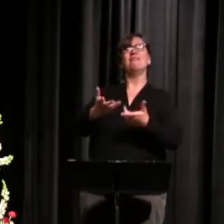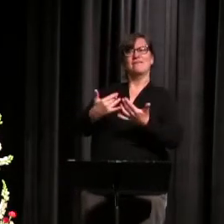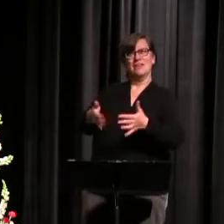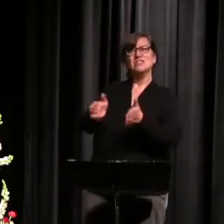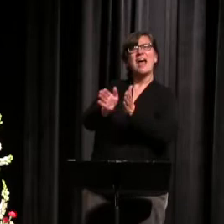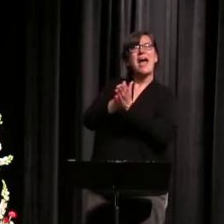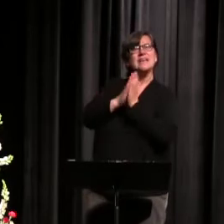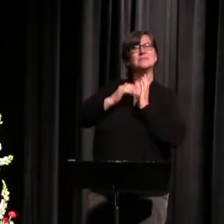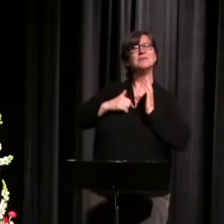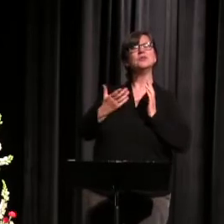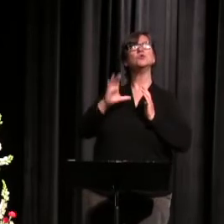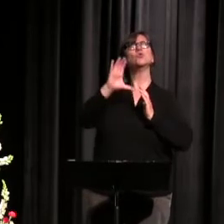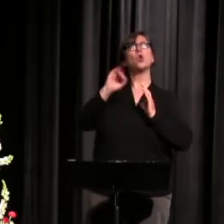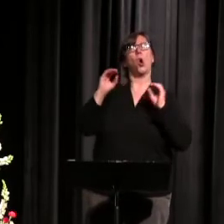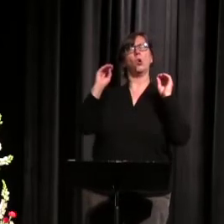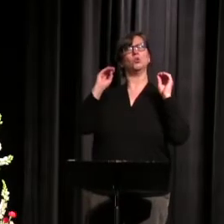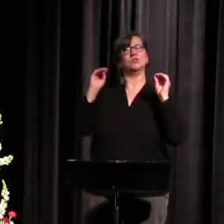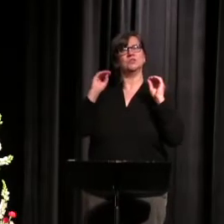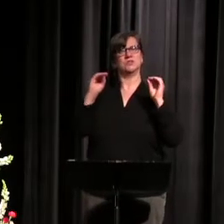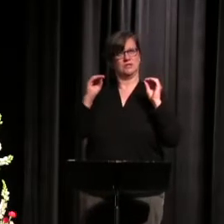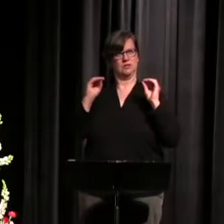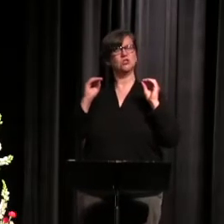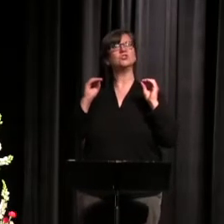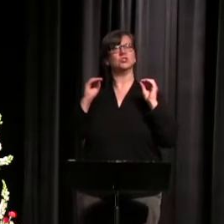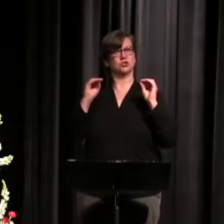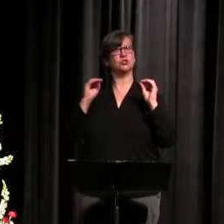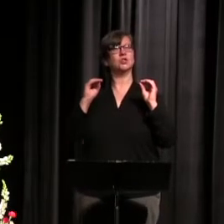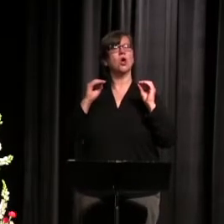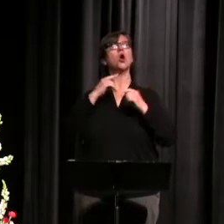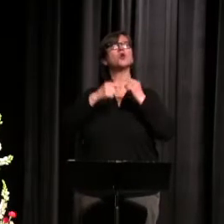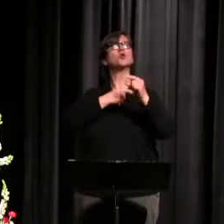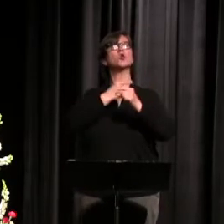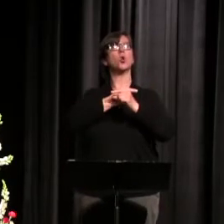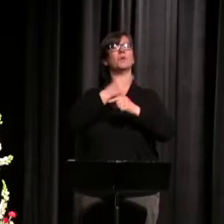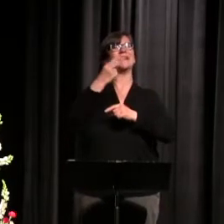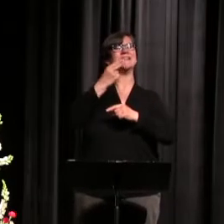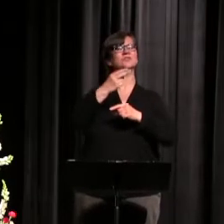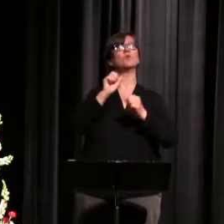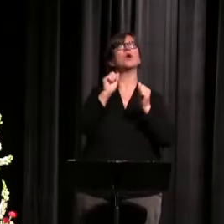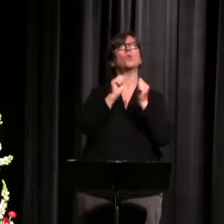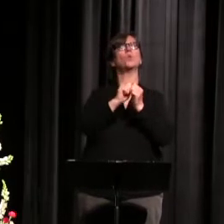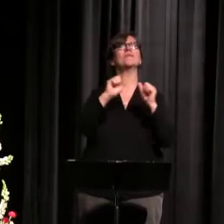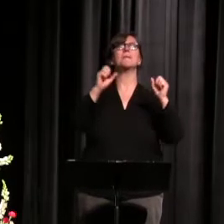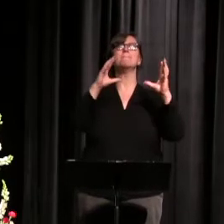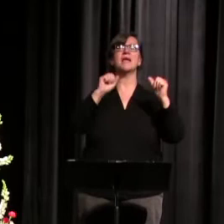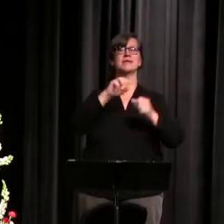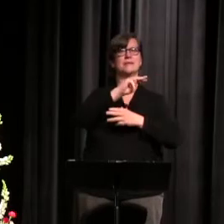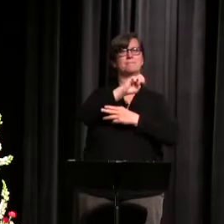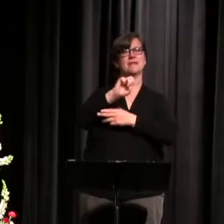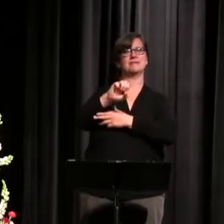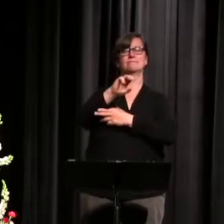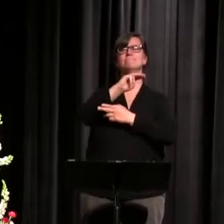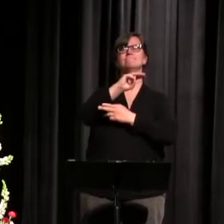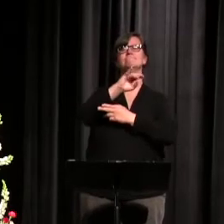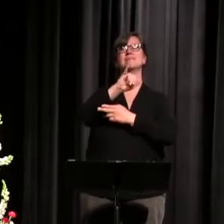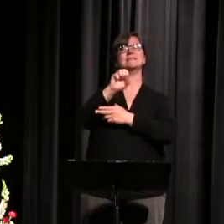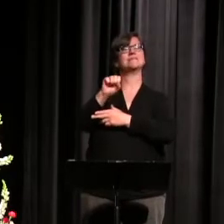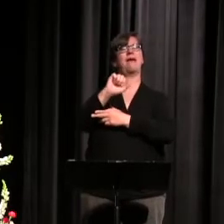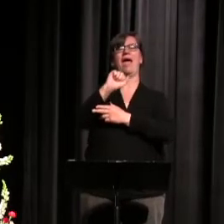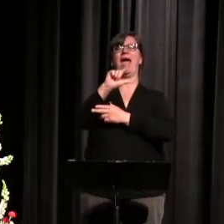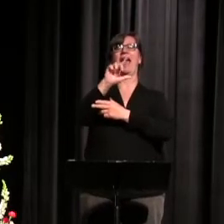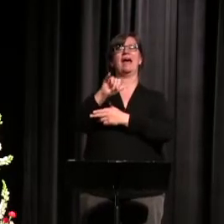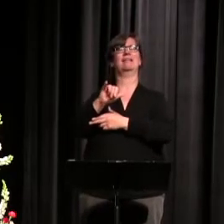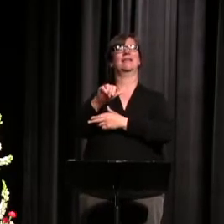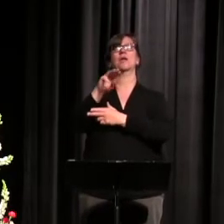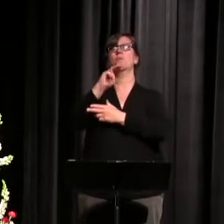global history with the amazing Mrs. Allie Moore for the 2017-18 school year. And that's when so many familiar